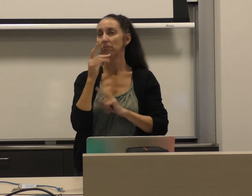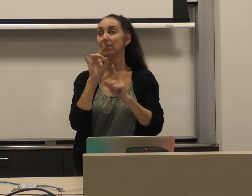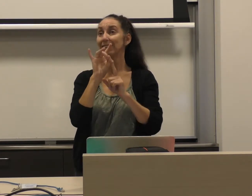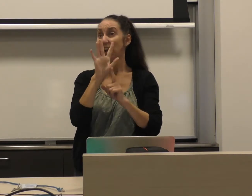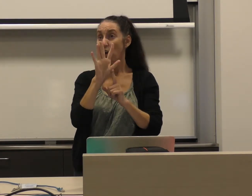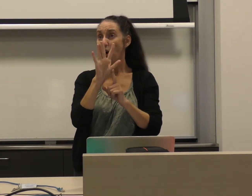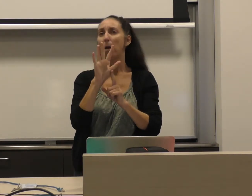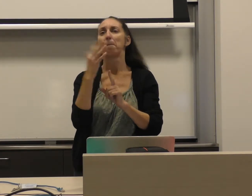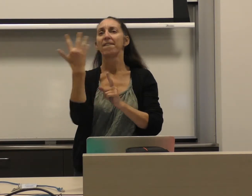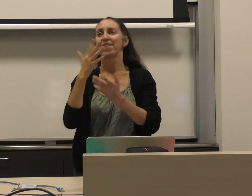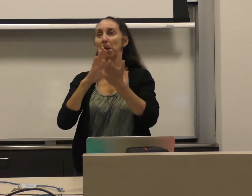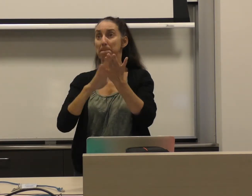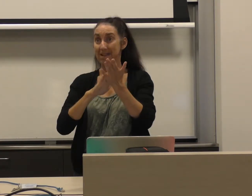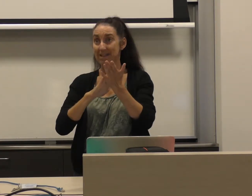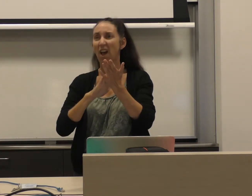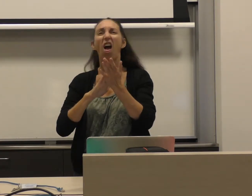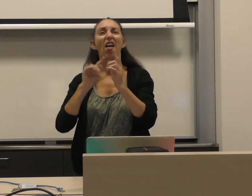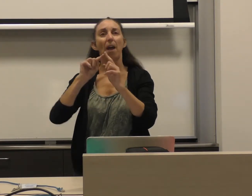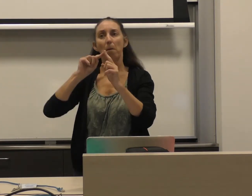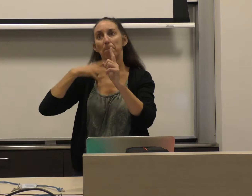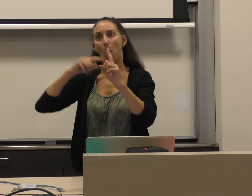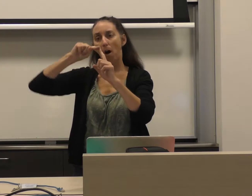starting classes at a little bit earlier.